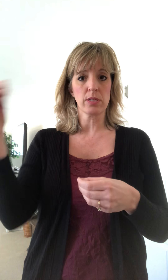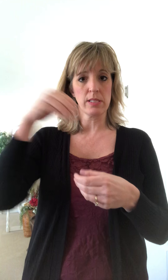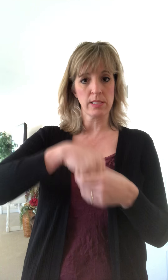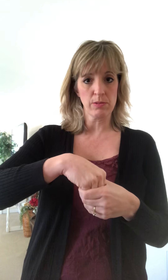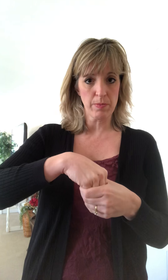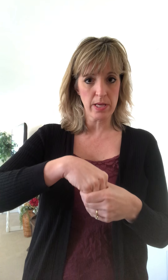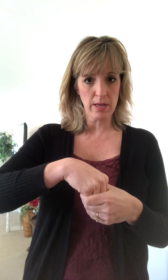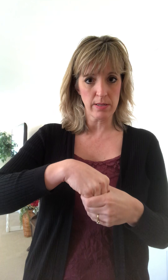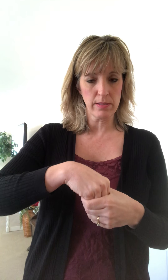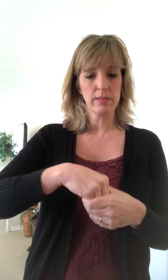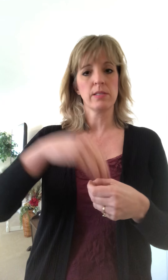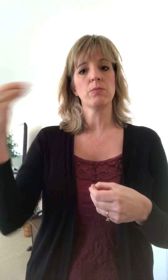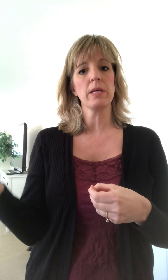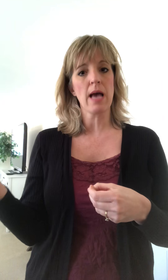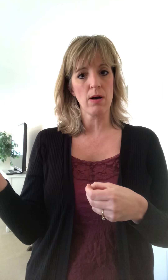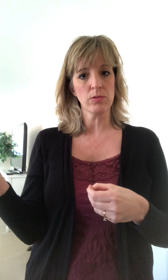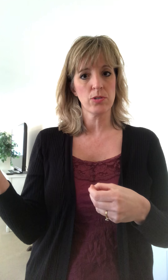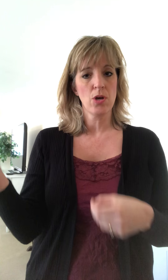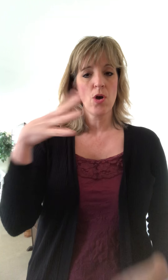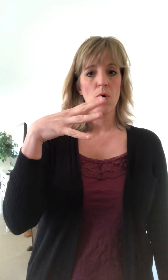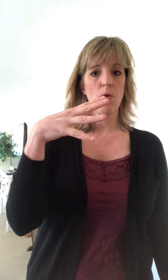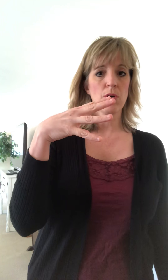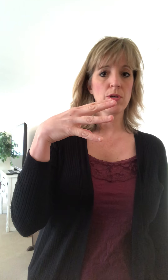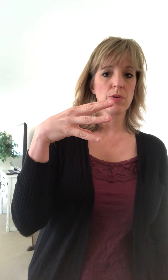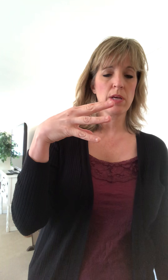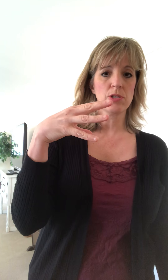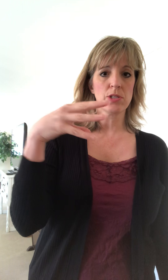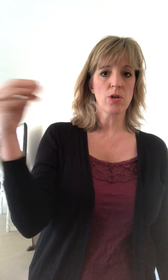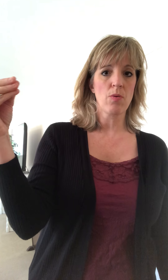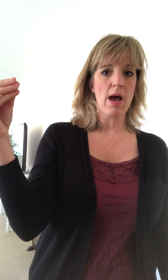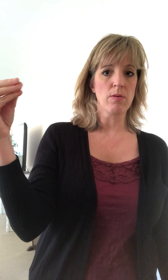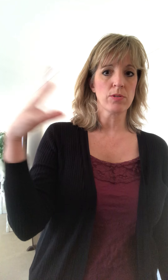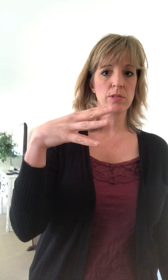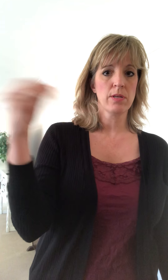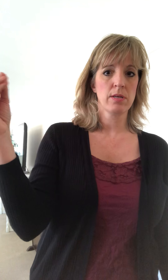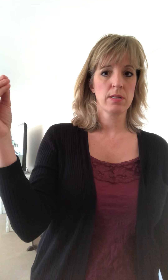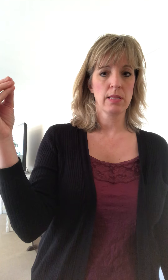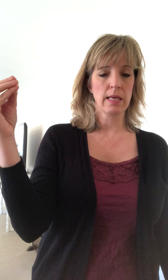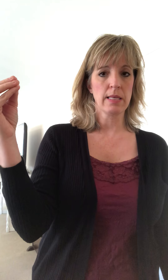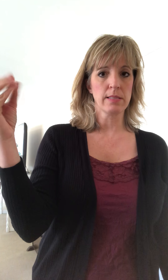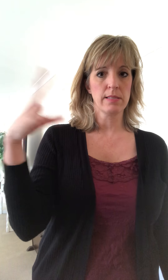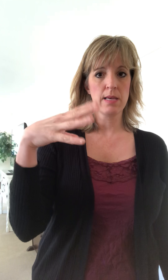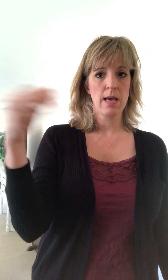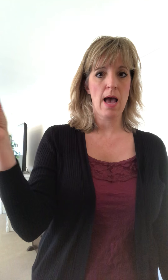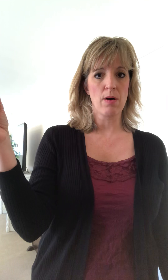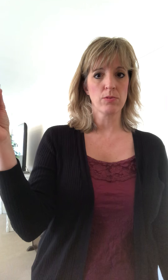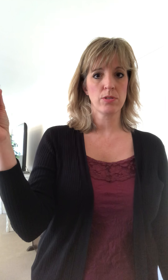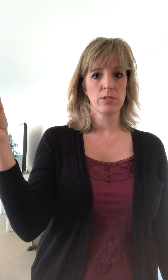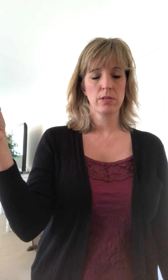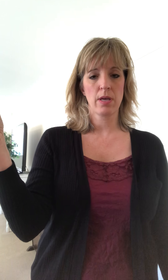because this would be in, this would be out, or you can just go out like this, out,